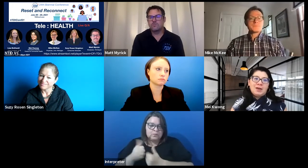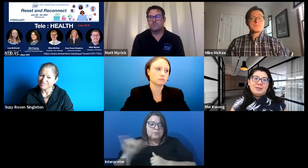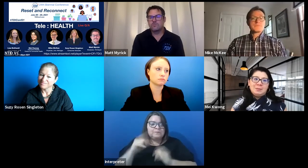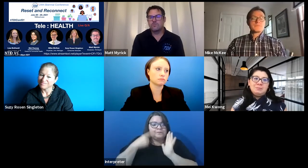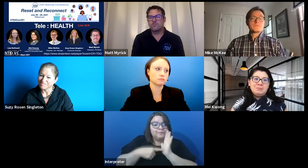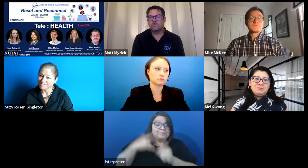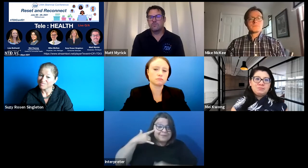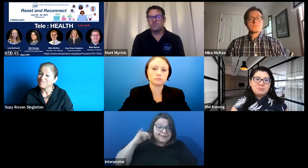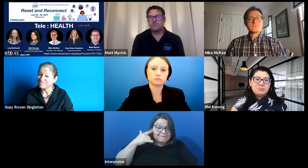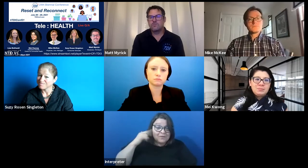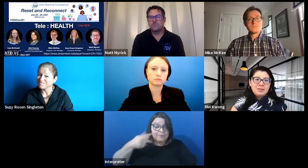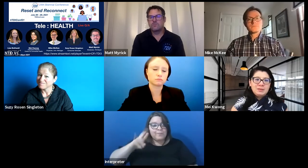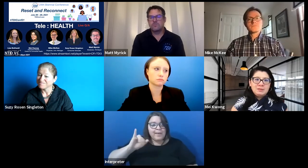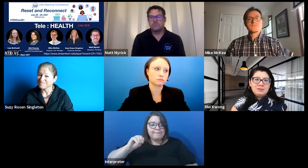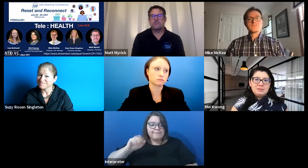kind of find them.